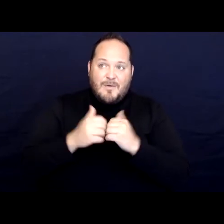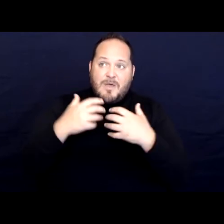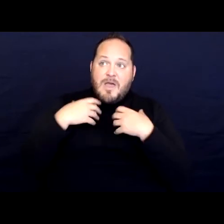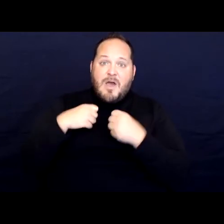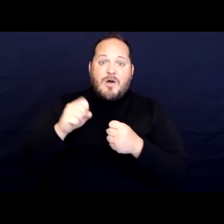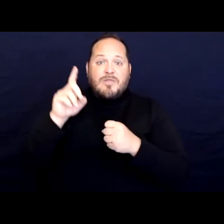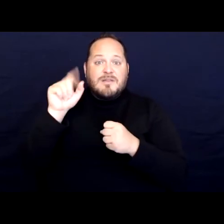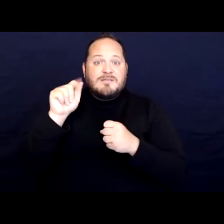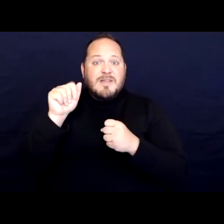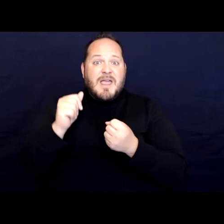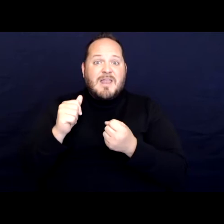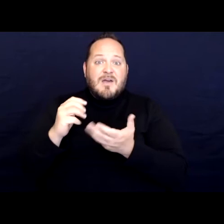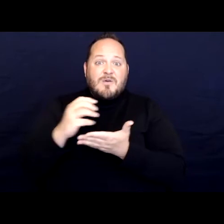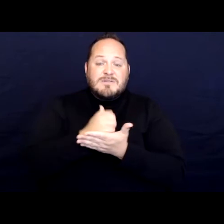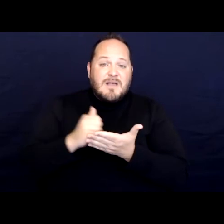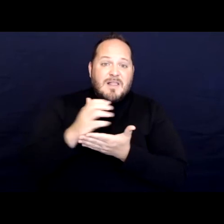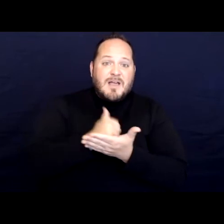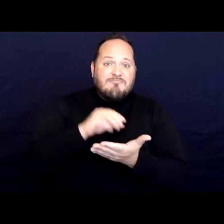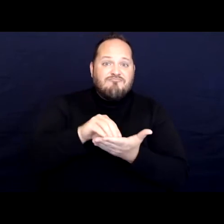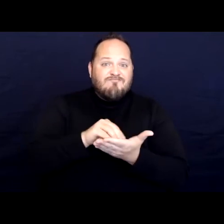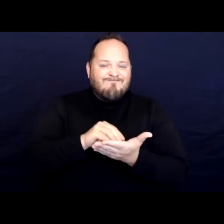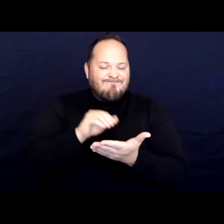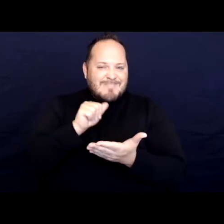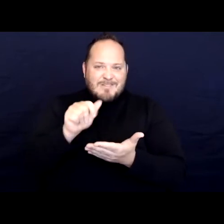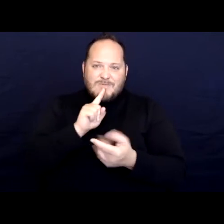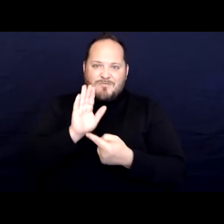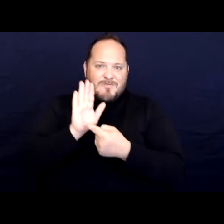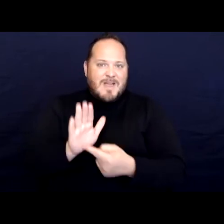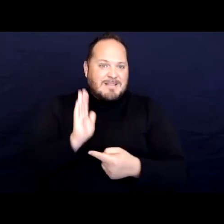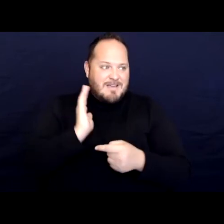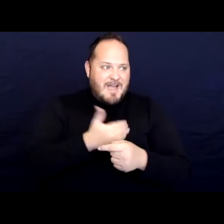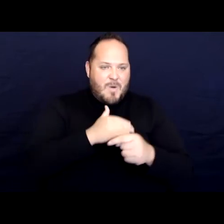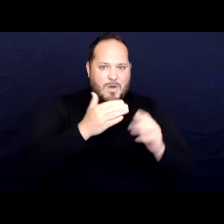being collected didn't reflect our population or